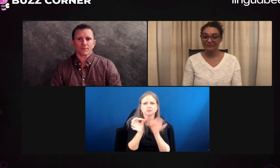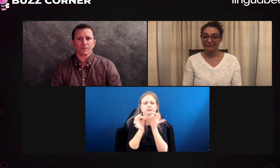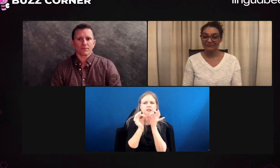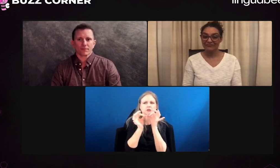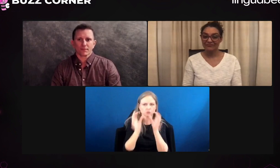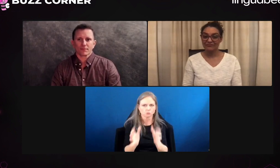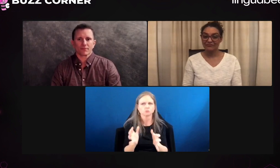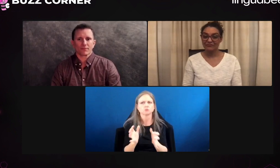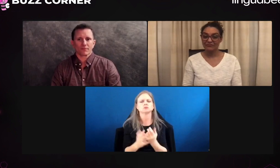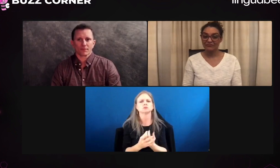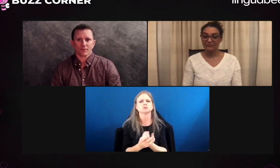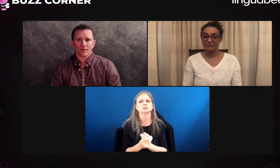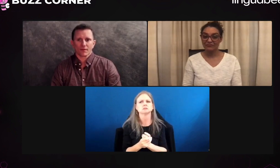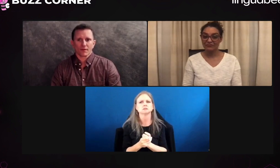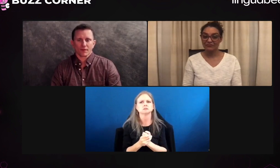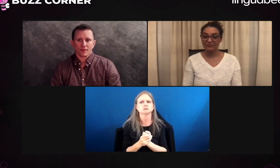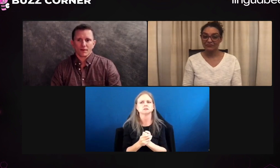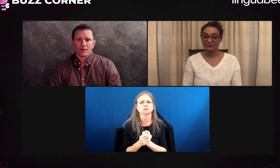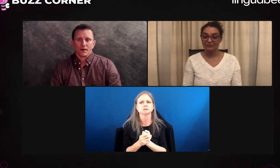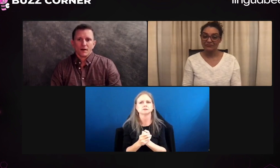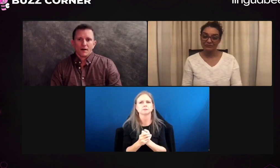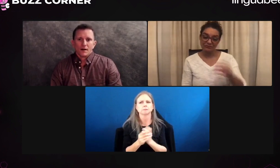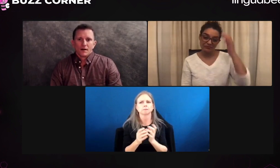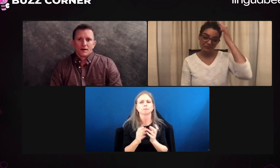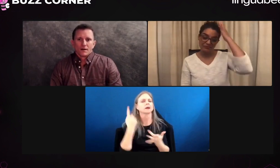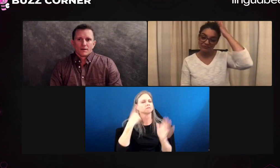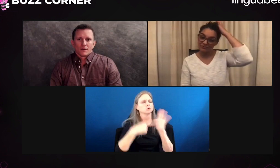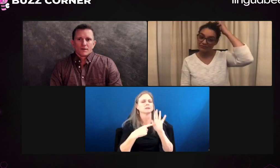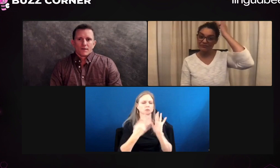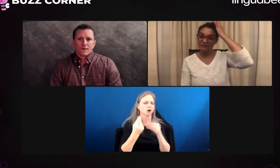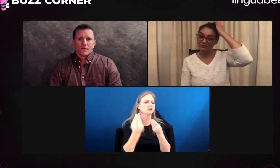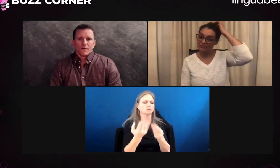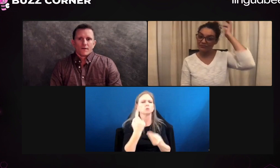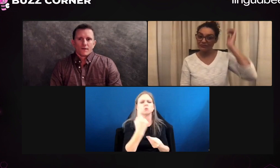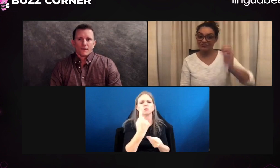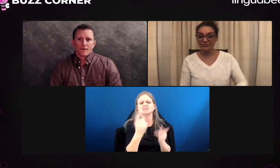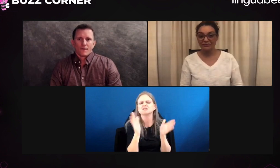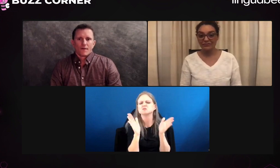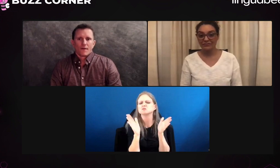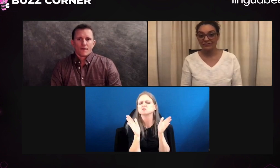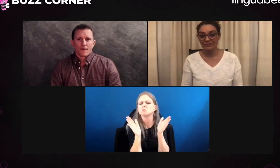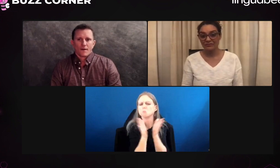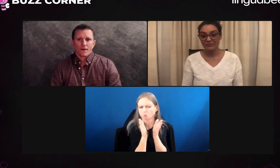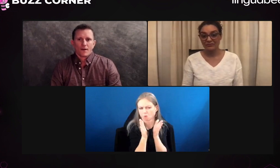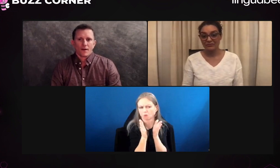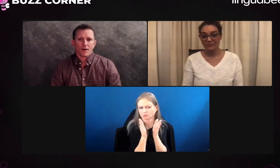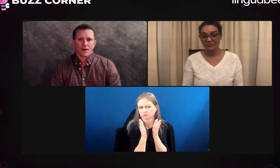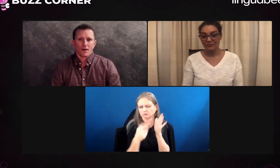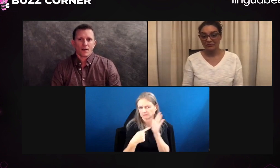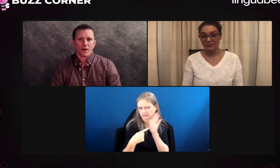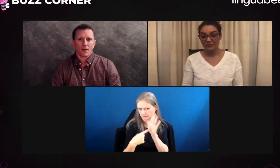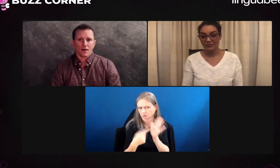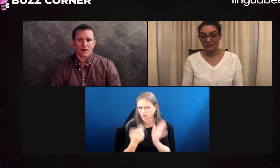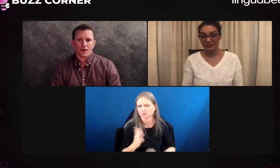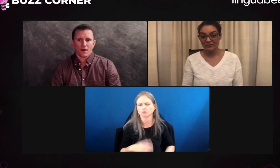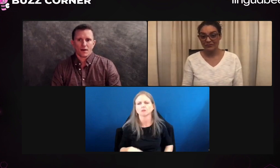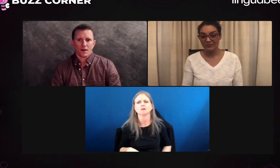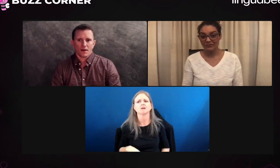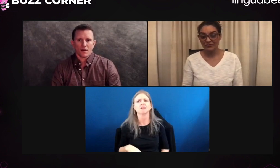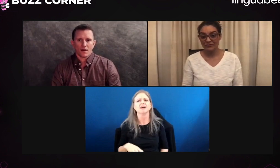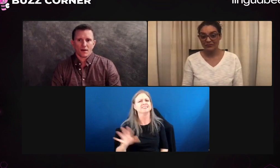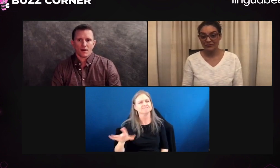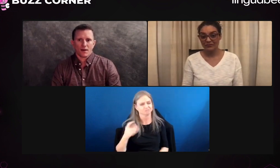I have a hard time watching interpreters. So just to give you one